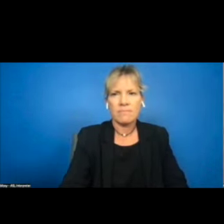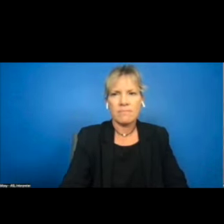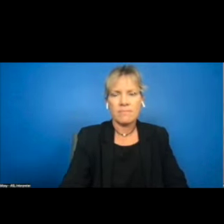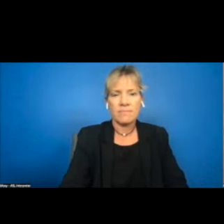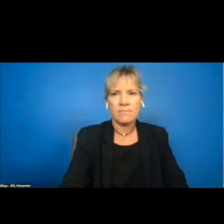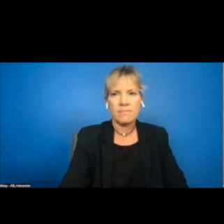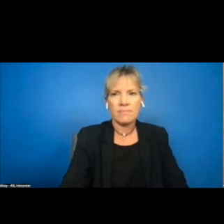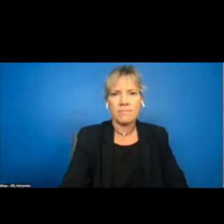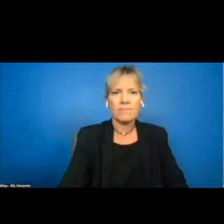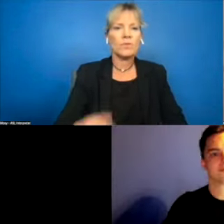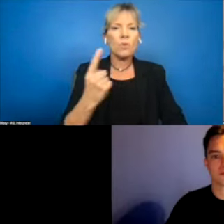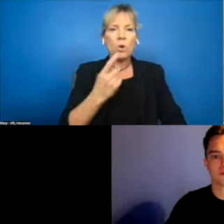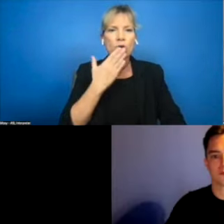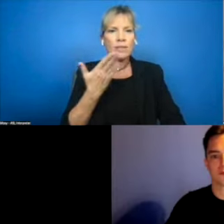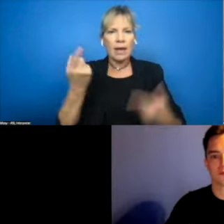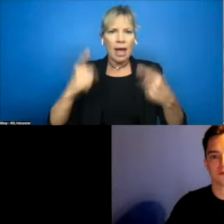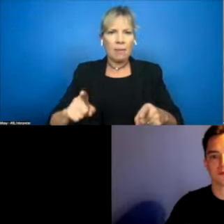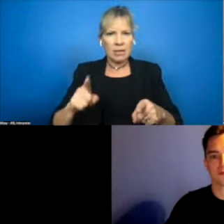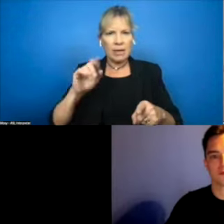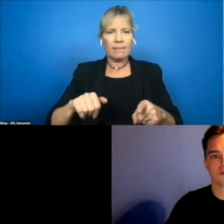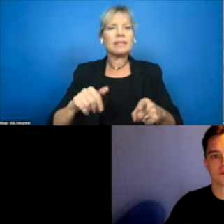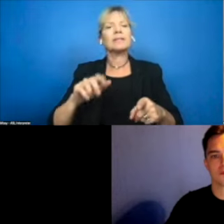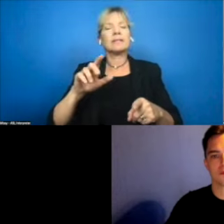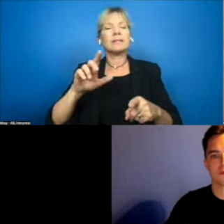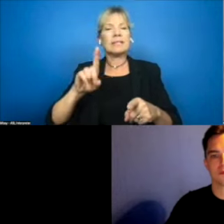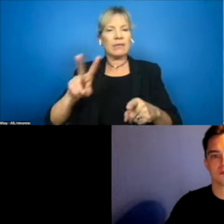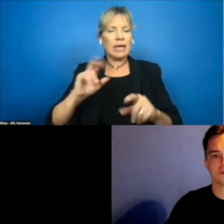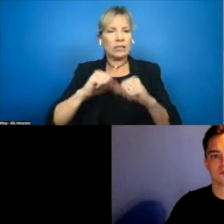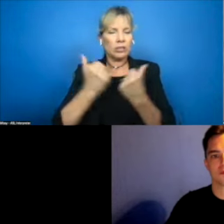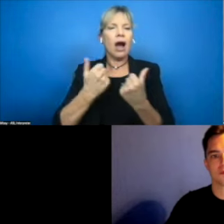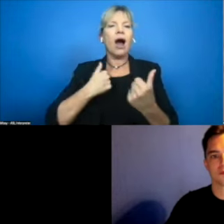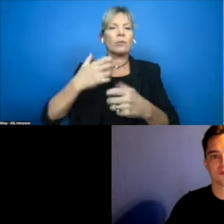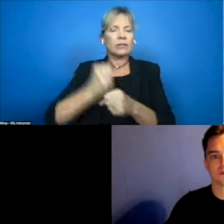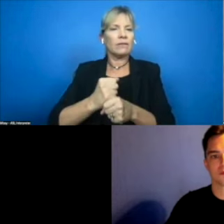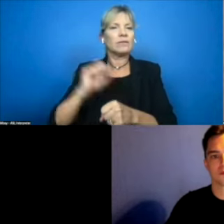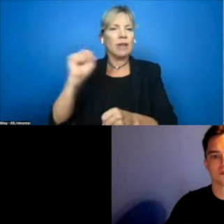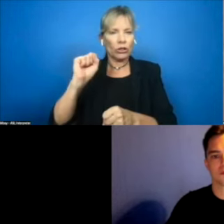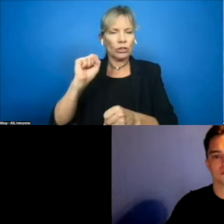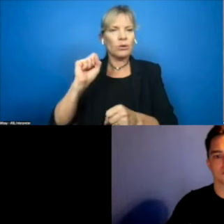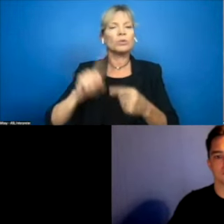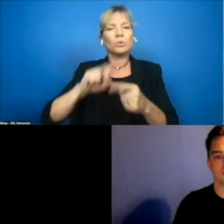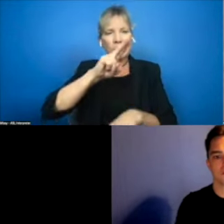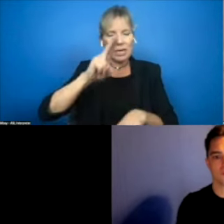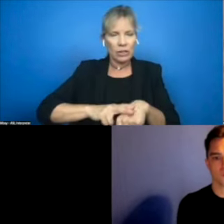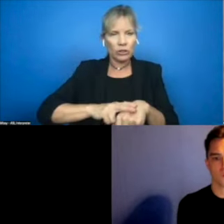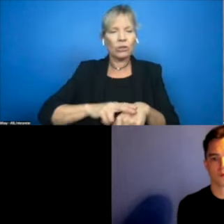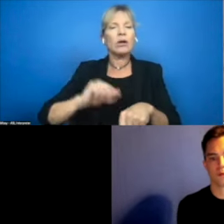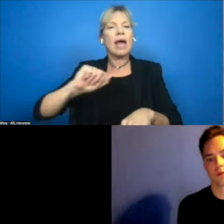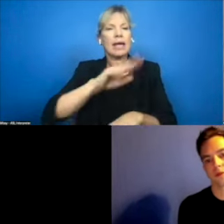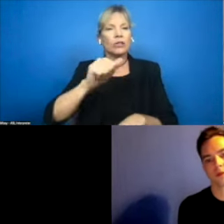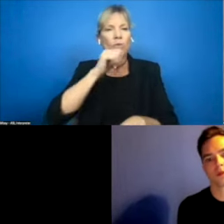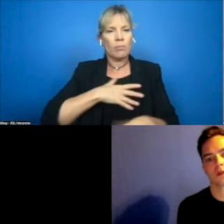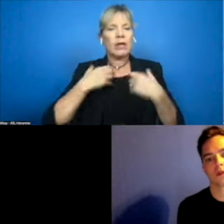The one good thing that happened at this DV agency is that I received a scholarship to the National Asian Women's